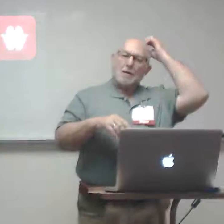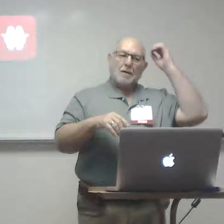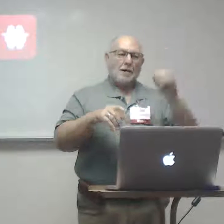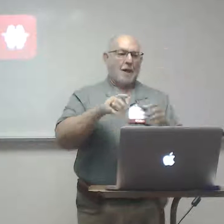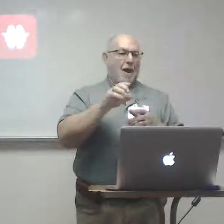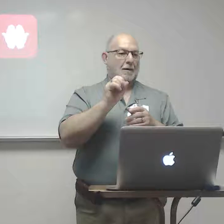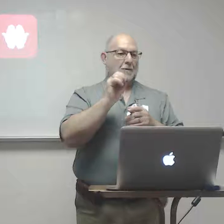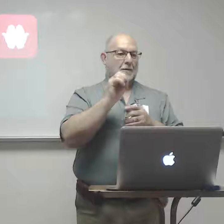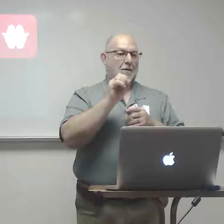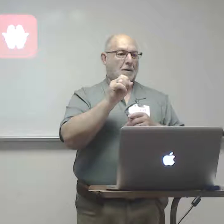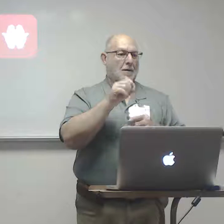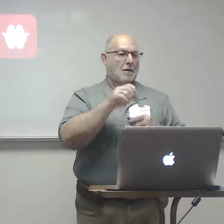like